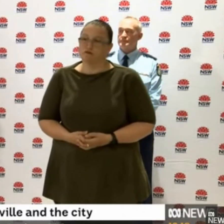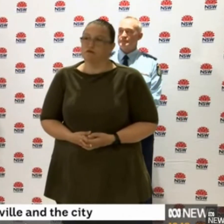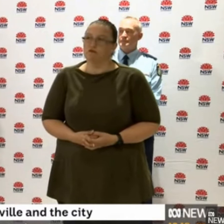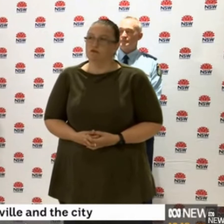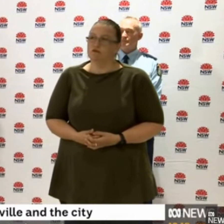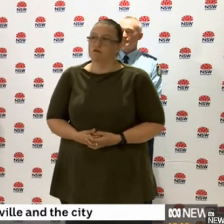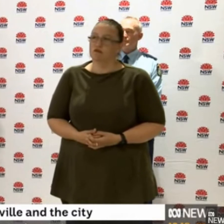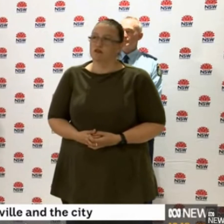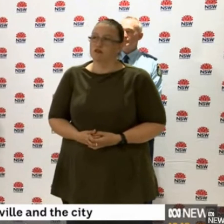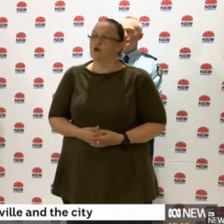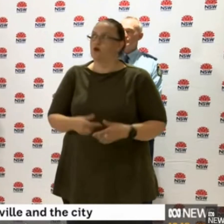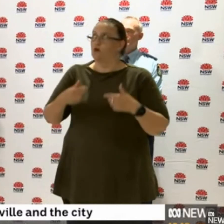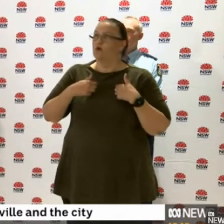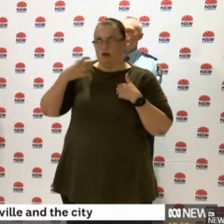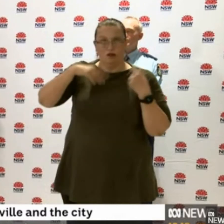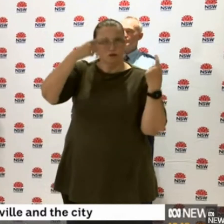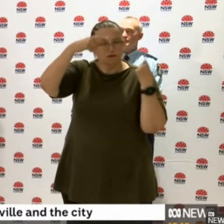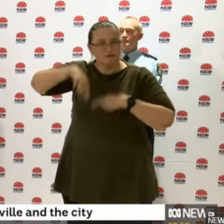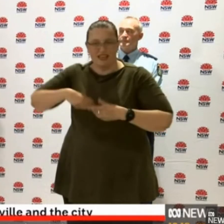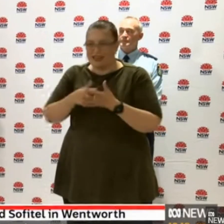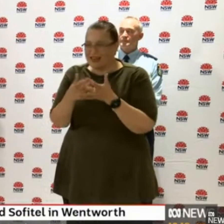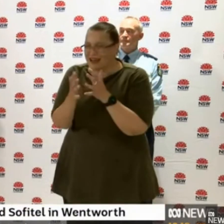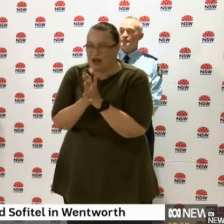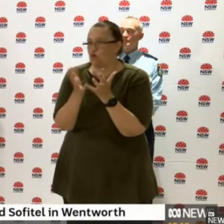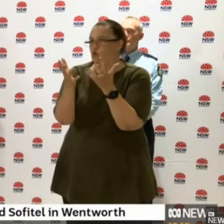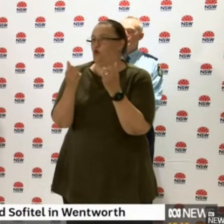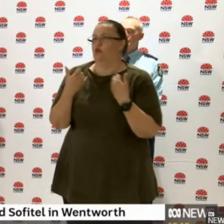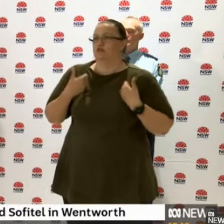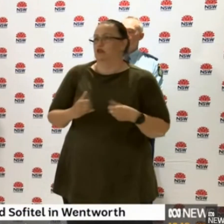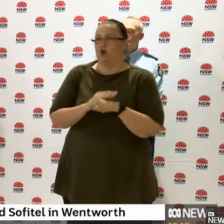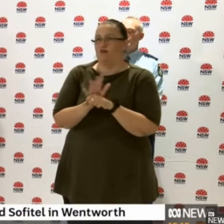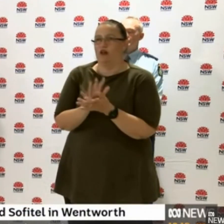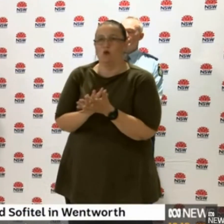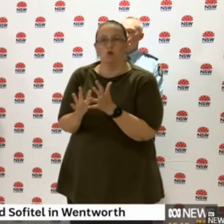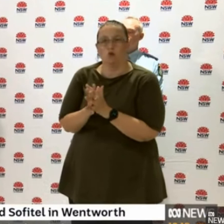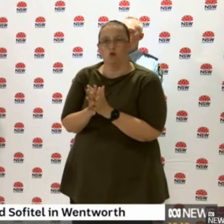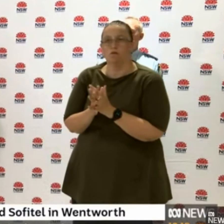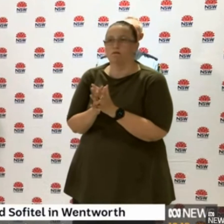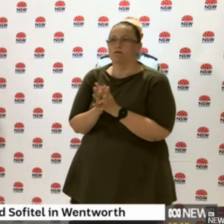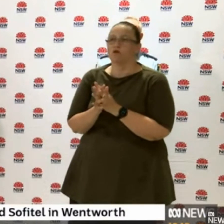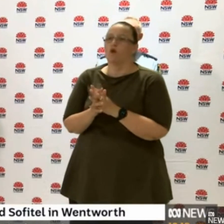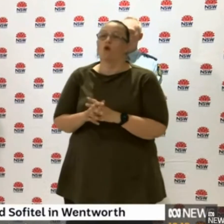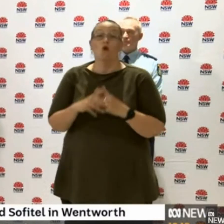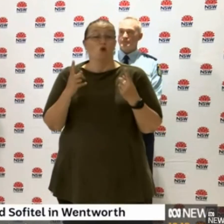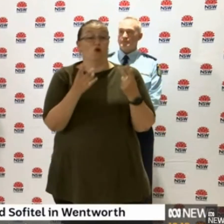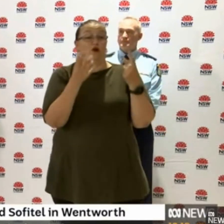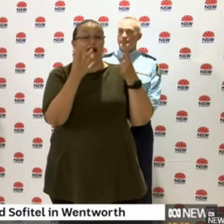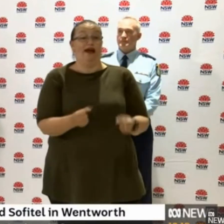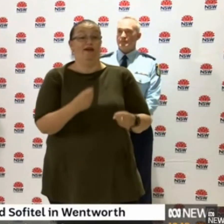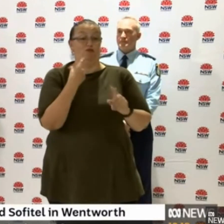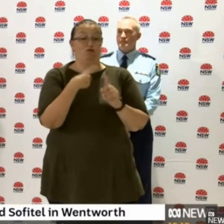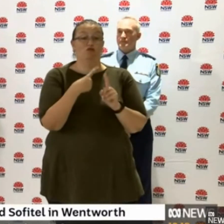as I said, the way we've gone about that is by reviewing all of the cases in quarantine and who